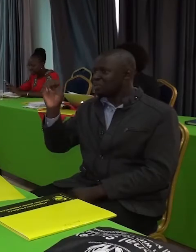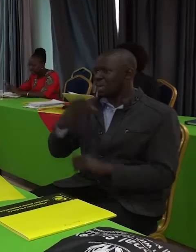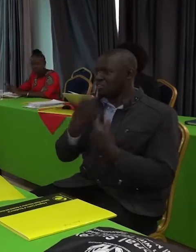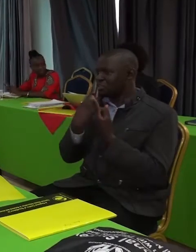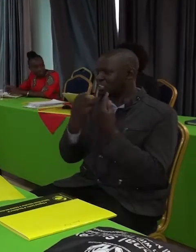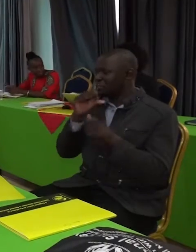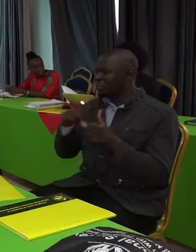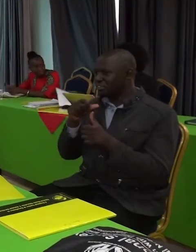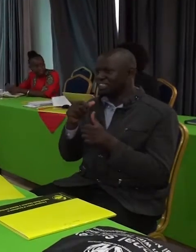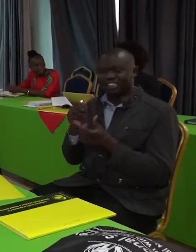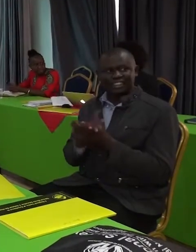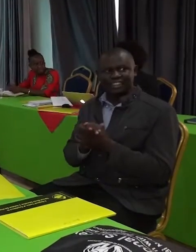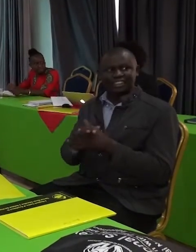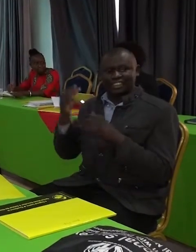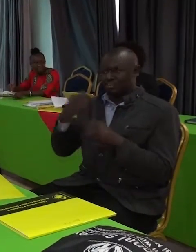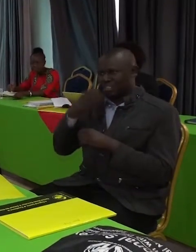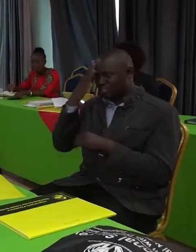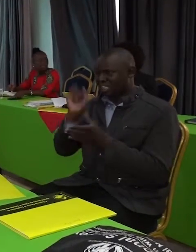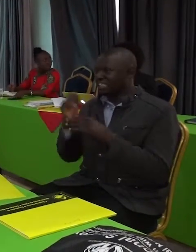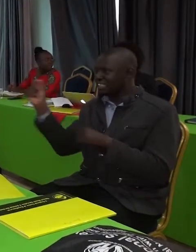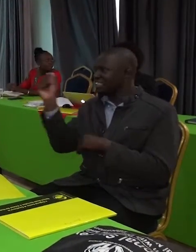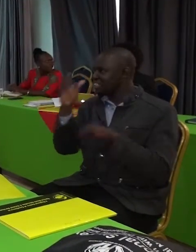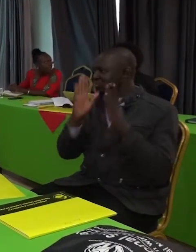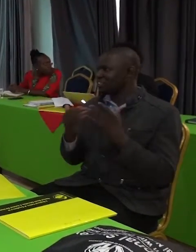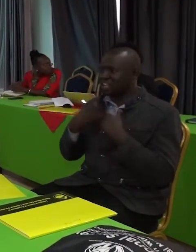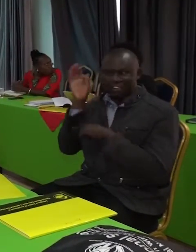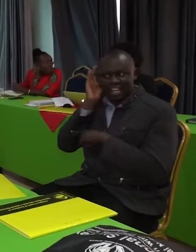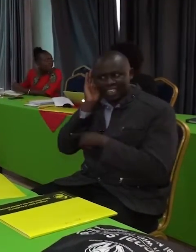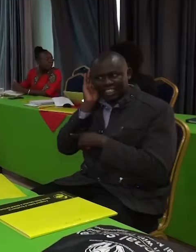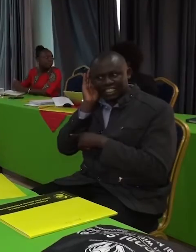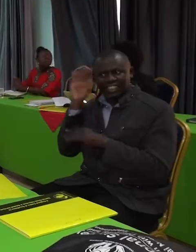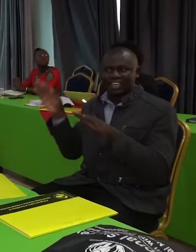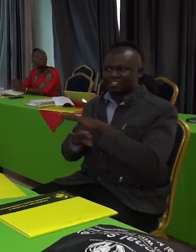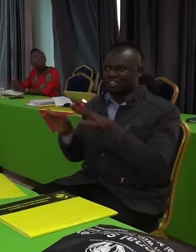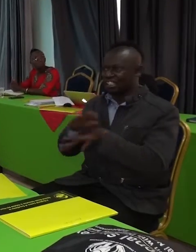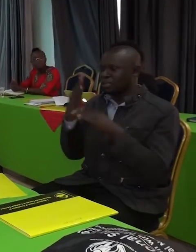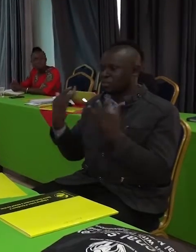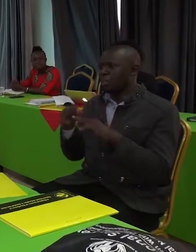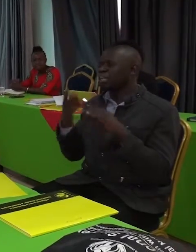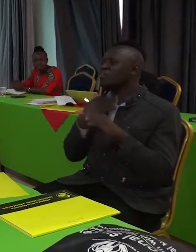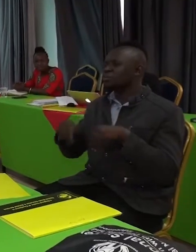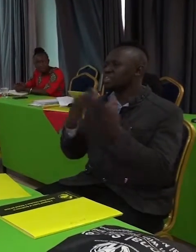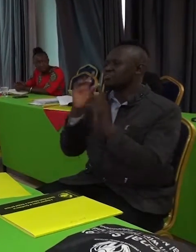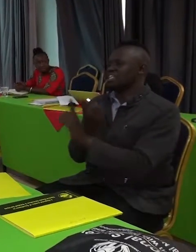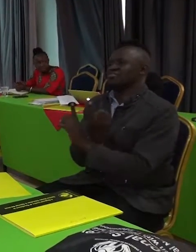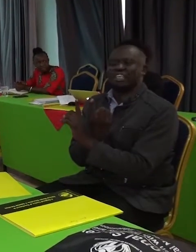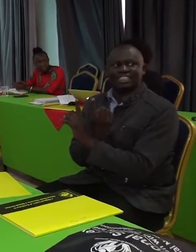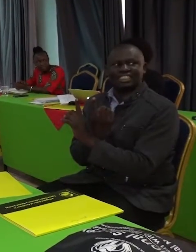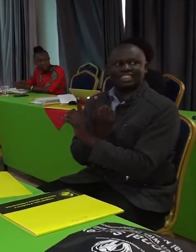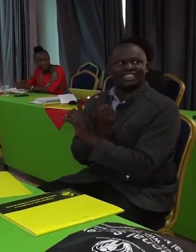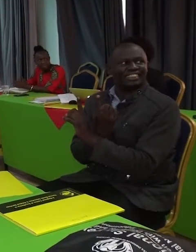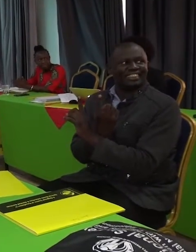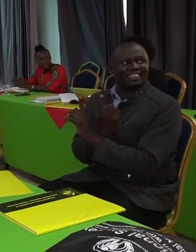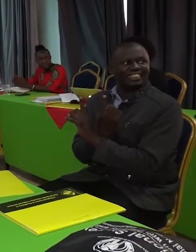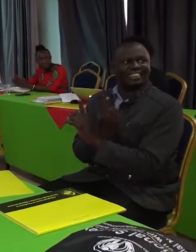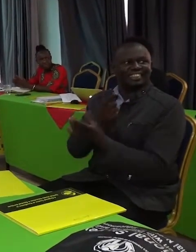have to say about them? Of course, everyone here has heard about them and everything. Can we now give it a different face? I don't know if I have to comment